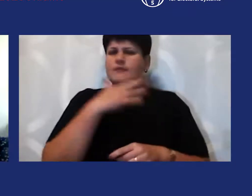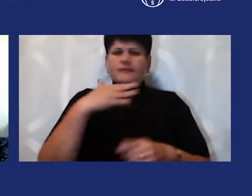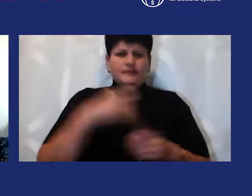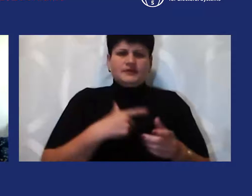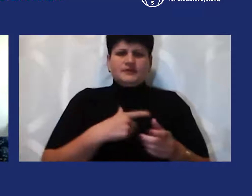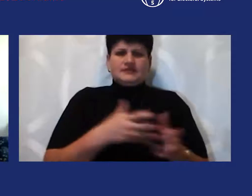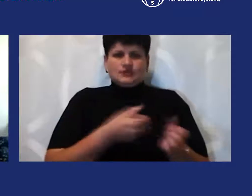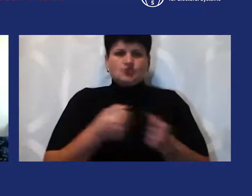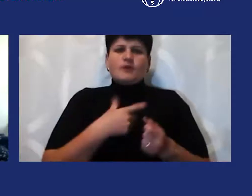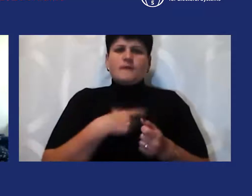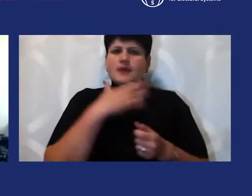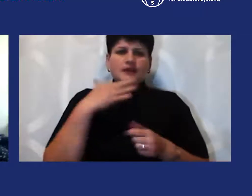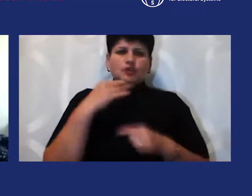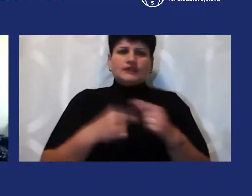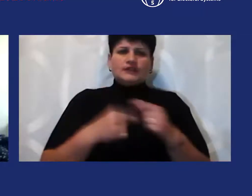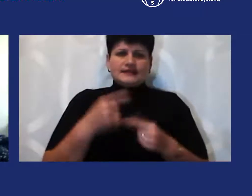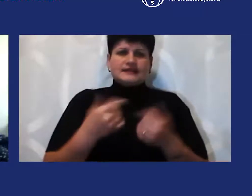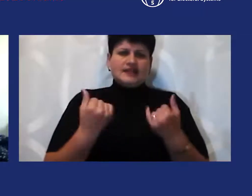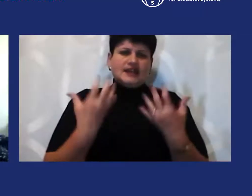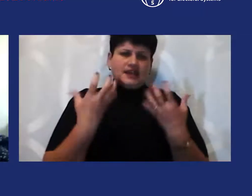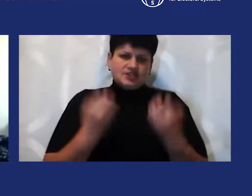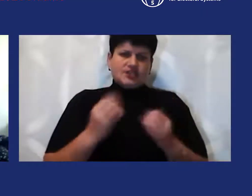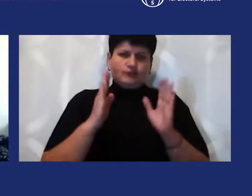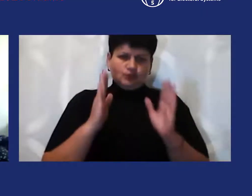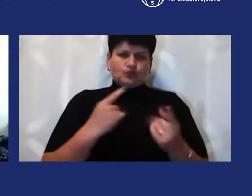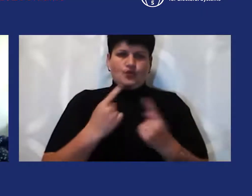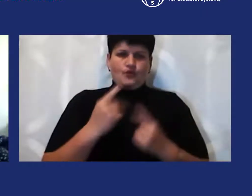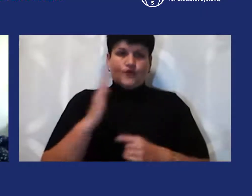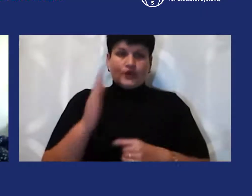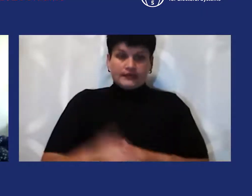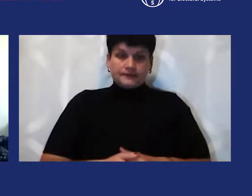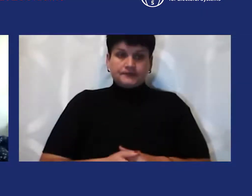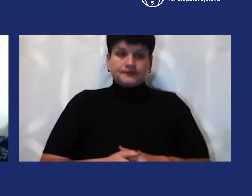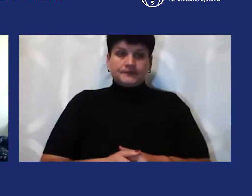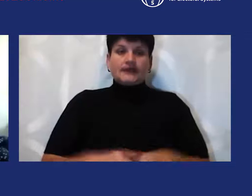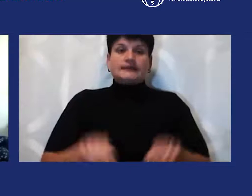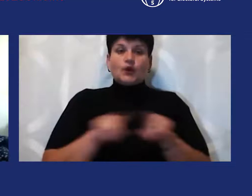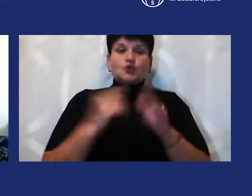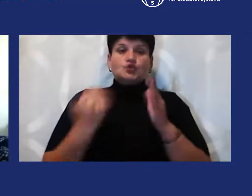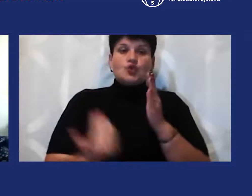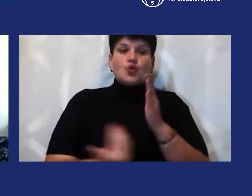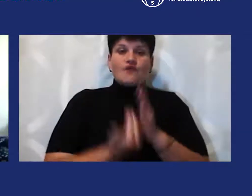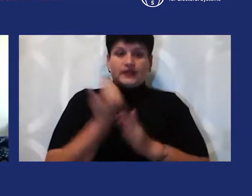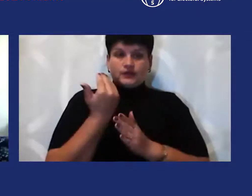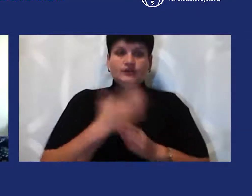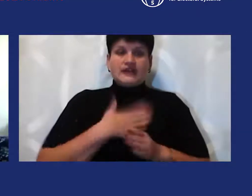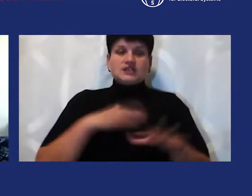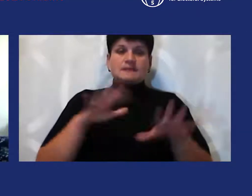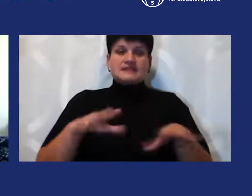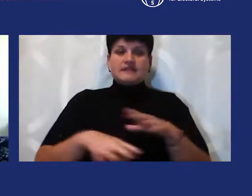which resulted in a number of consequences, which I will mention later on. In addition to it, one of